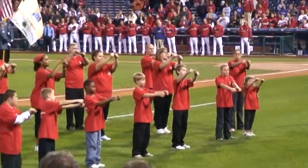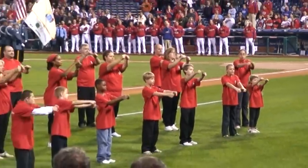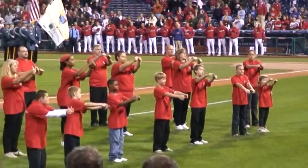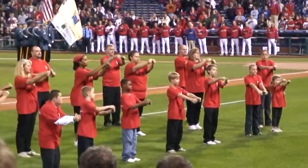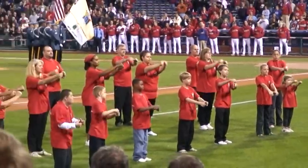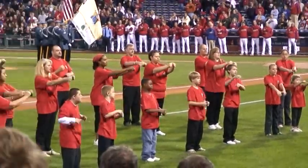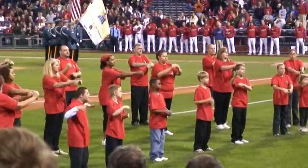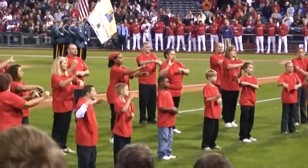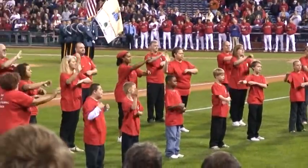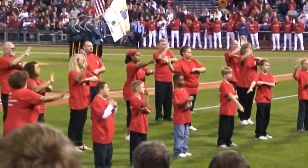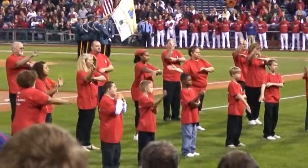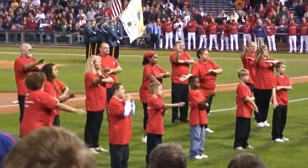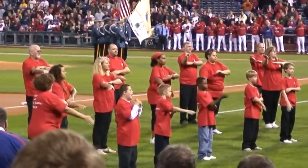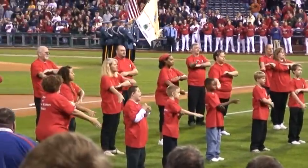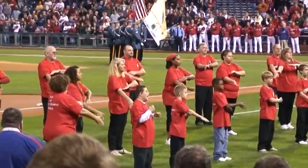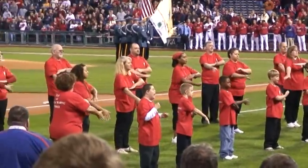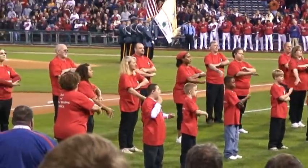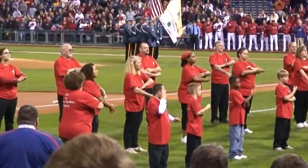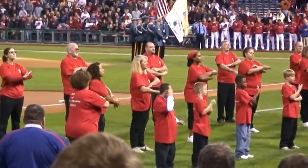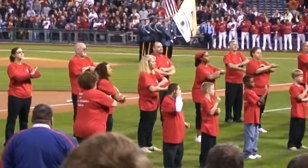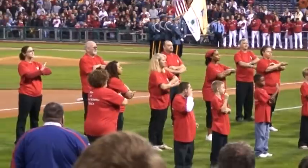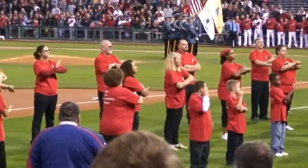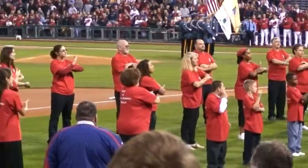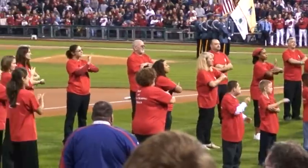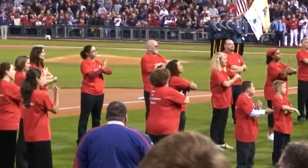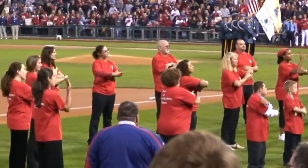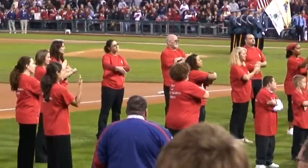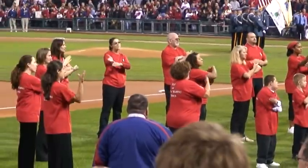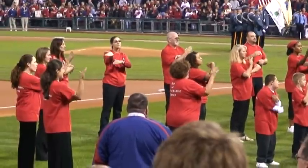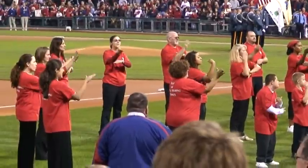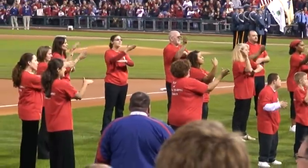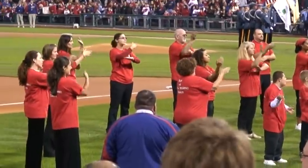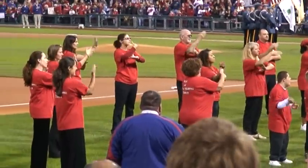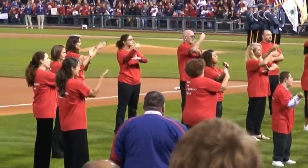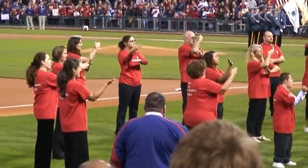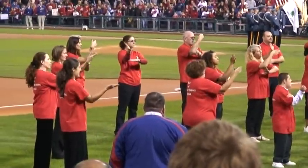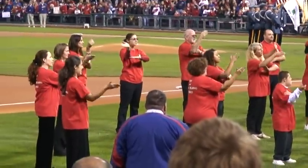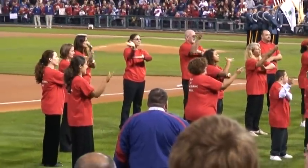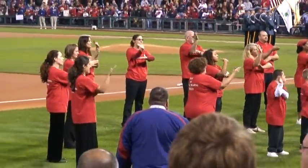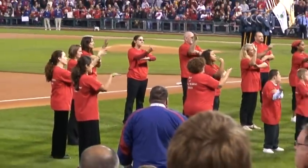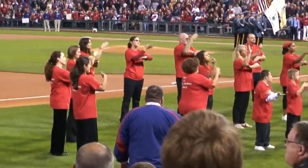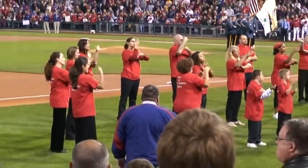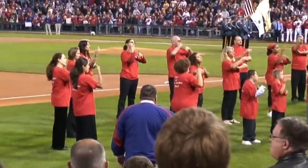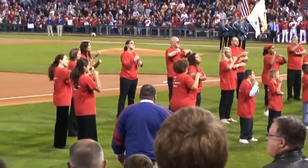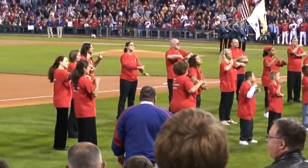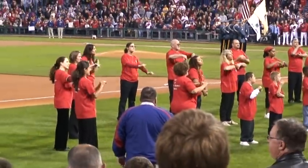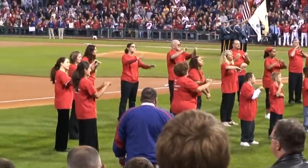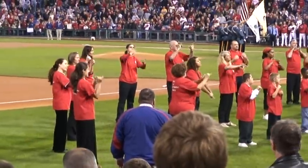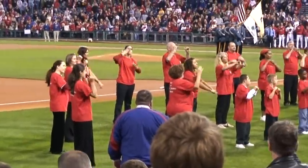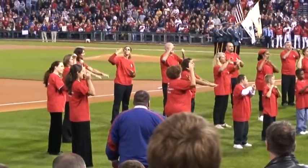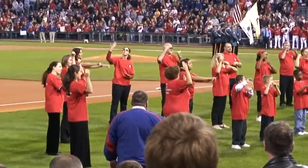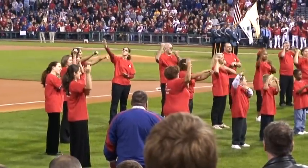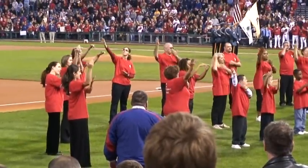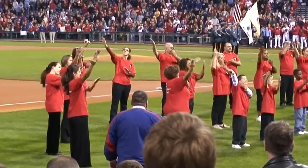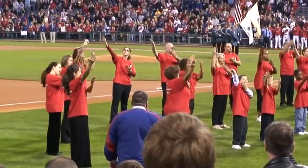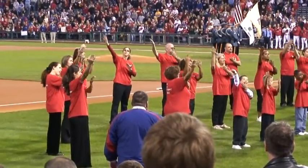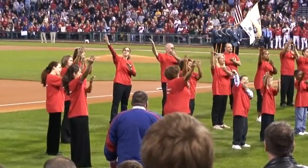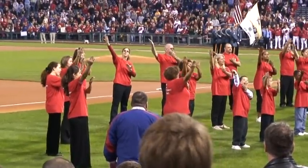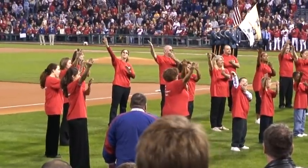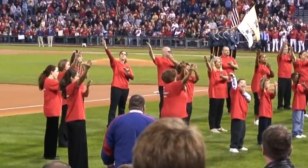through the night that our flag was still